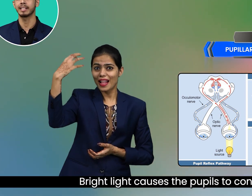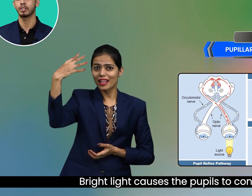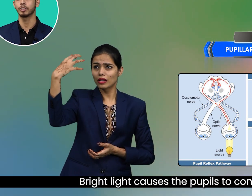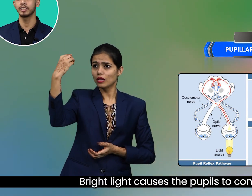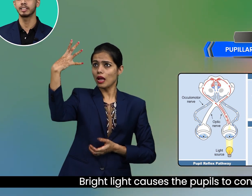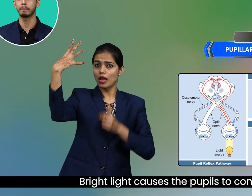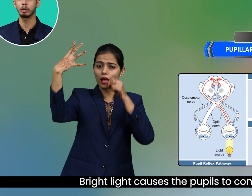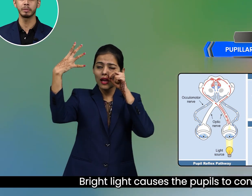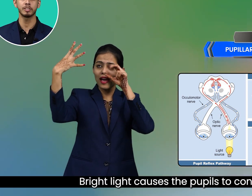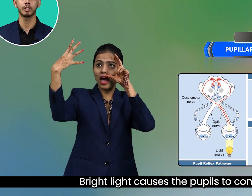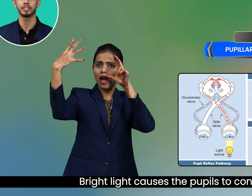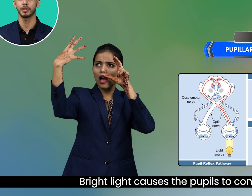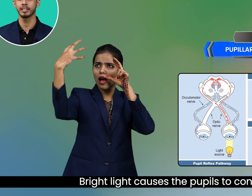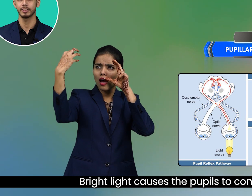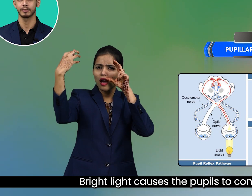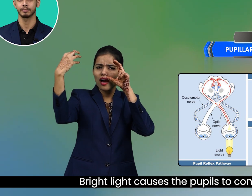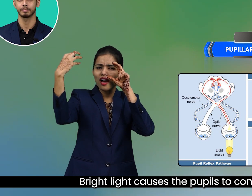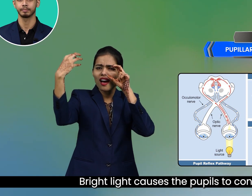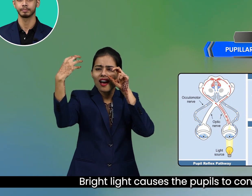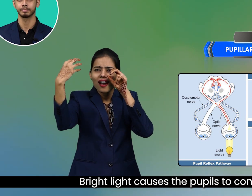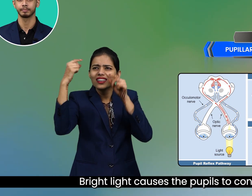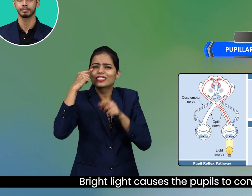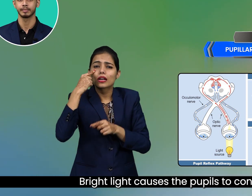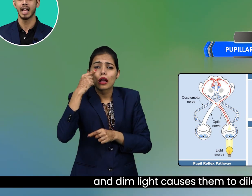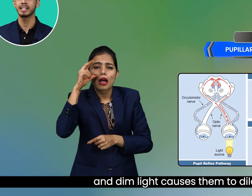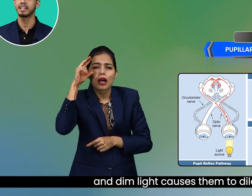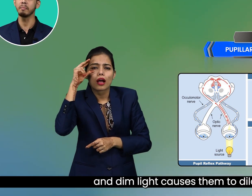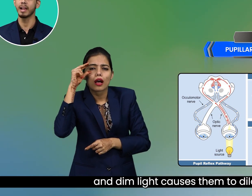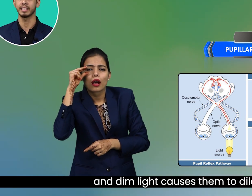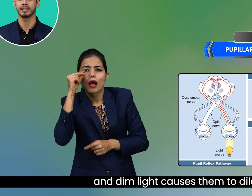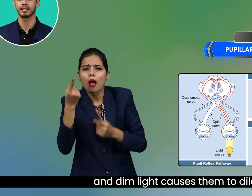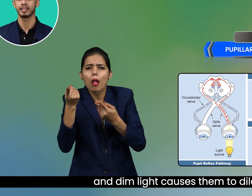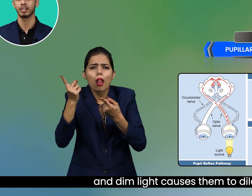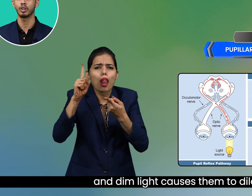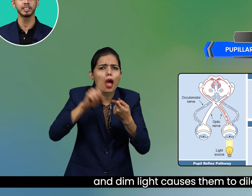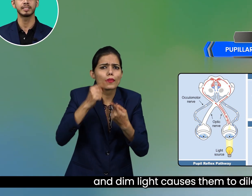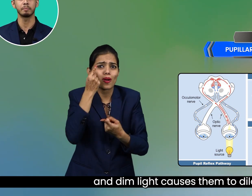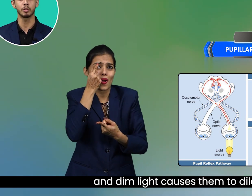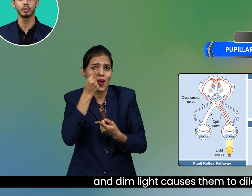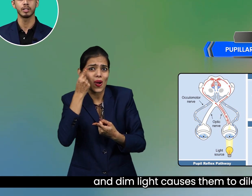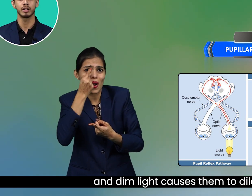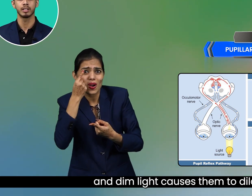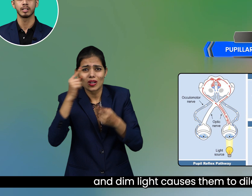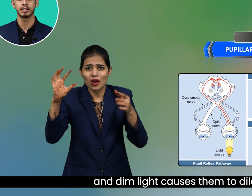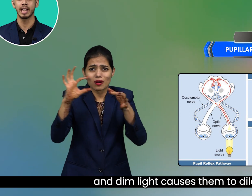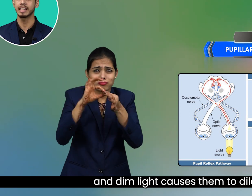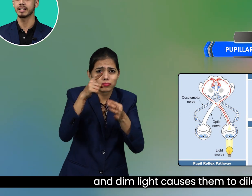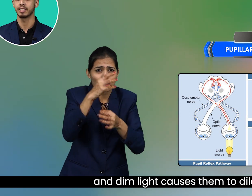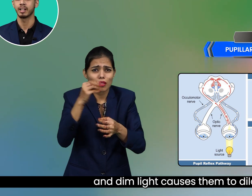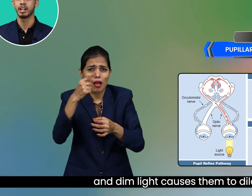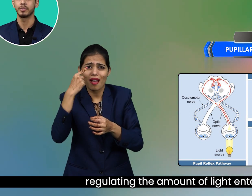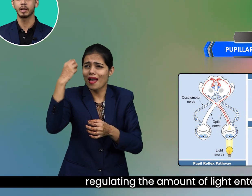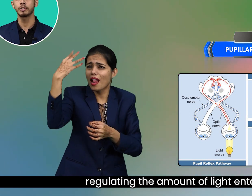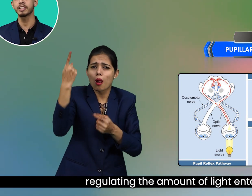Bright light causes the pupils to constrict, and dim light causes them to